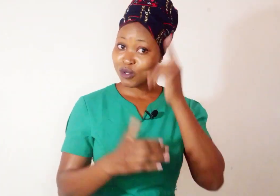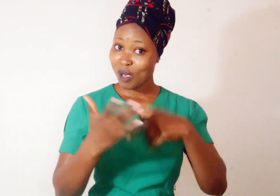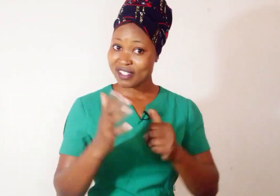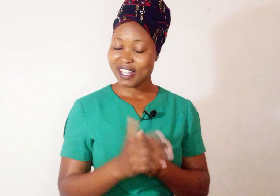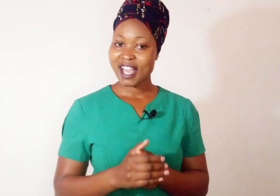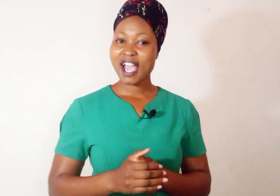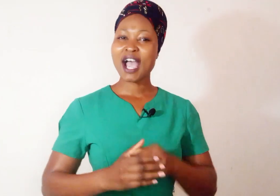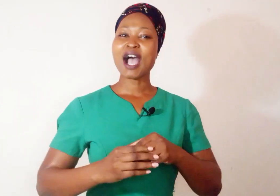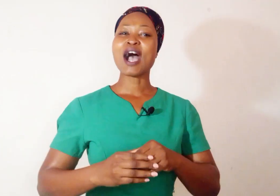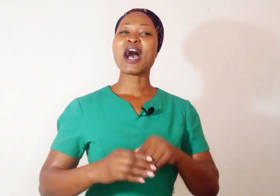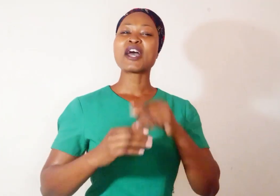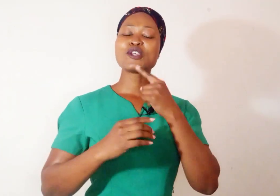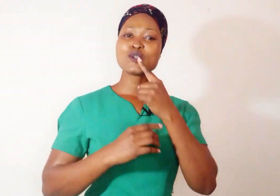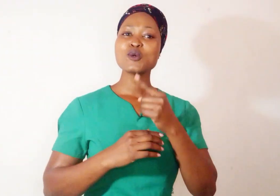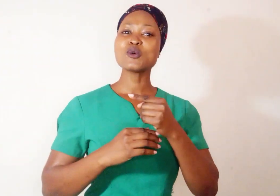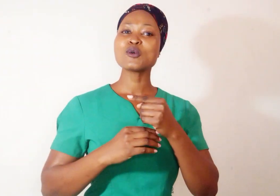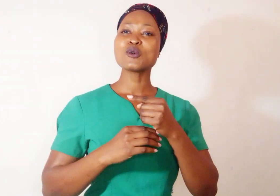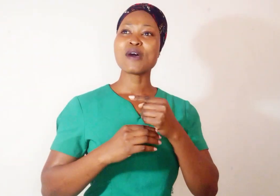what? You